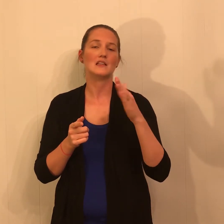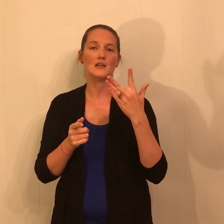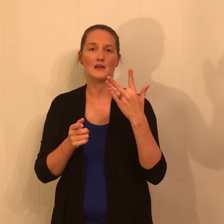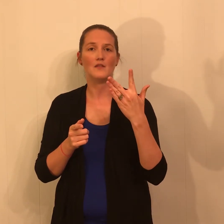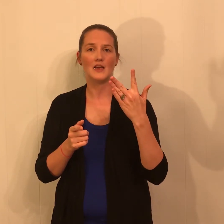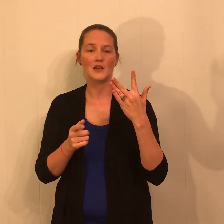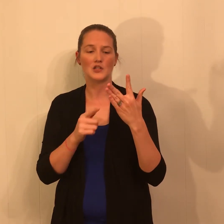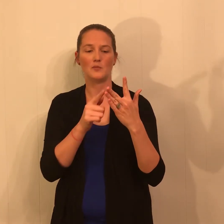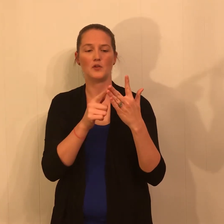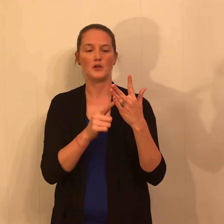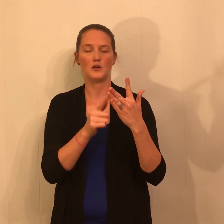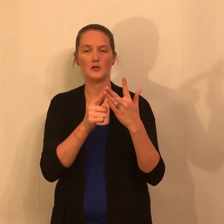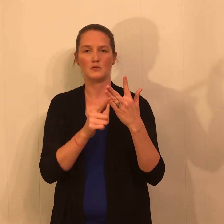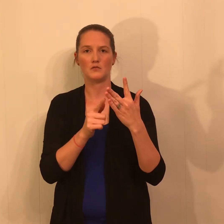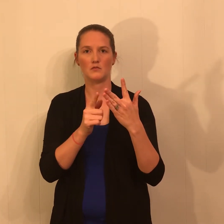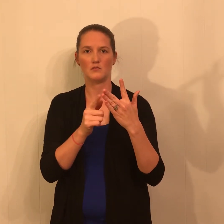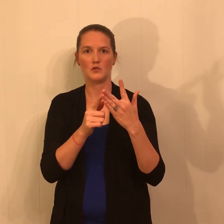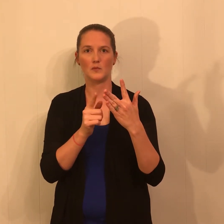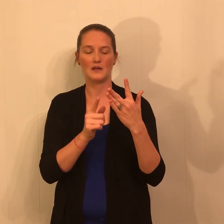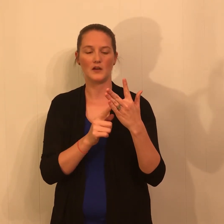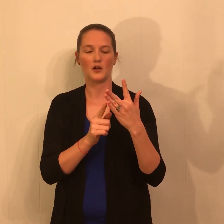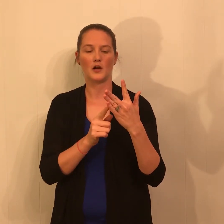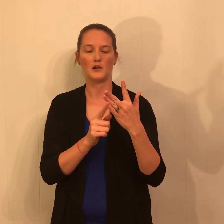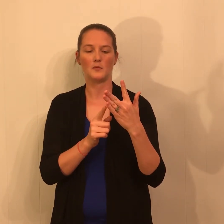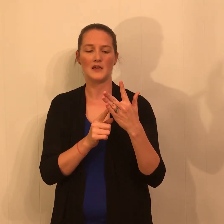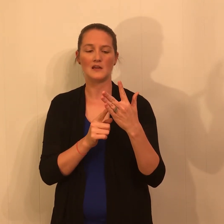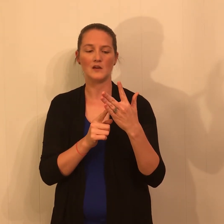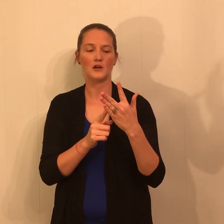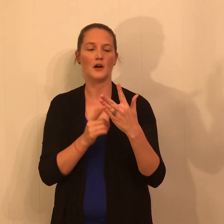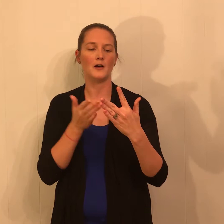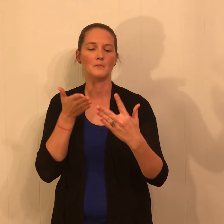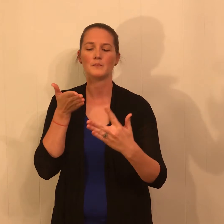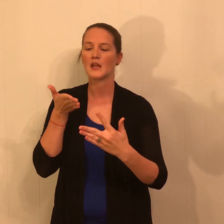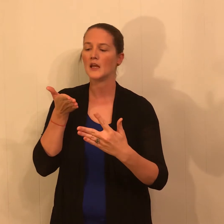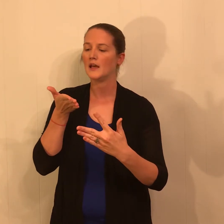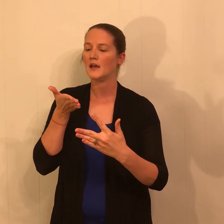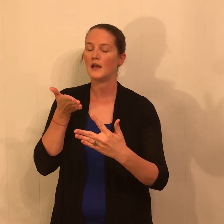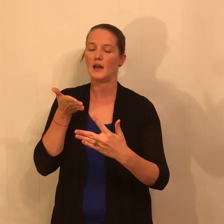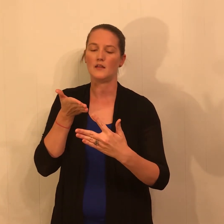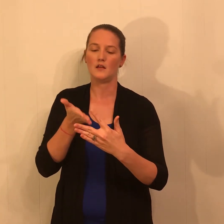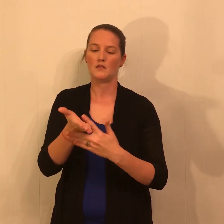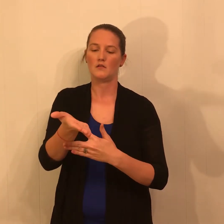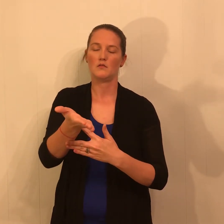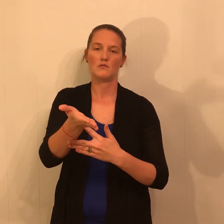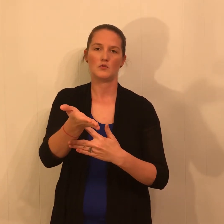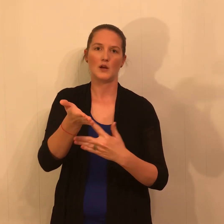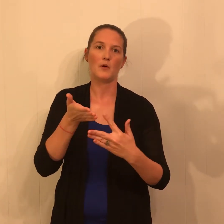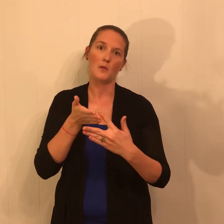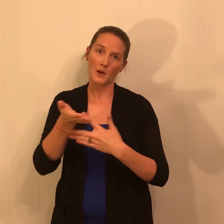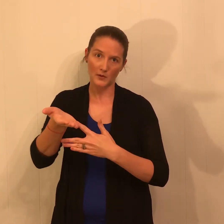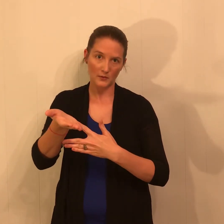basically a V handshake with your ring finger and your pinky finger up, and then straight palm coming through.